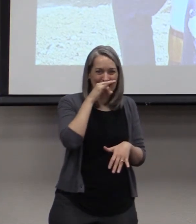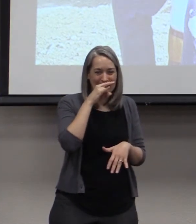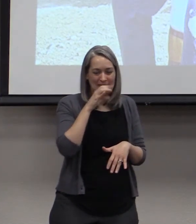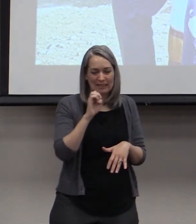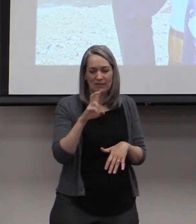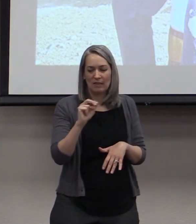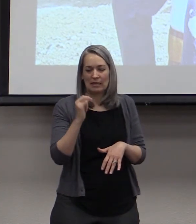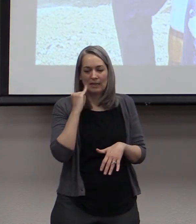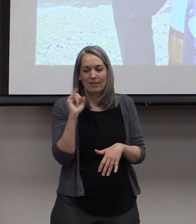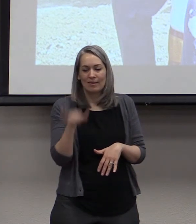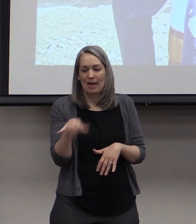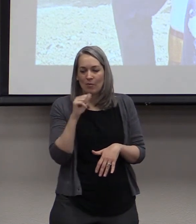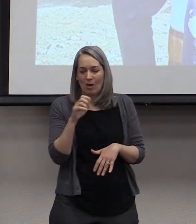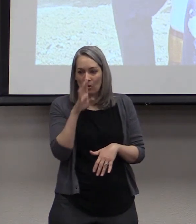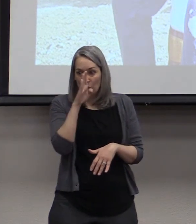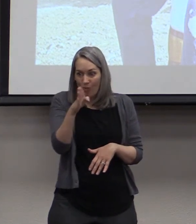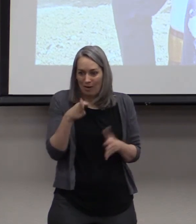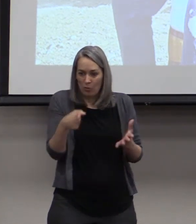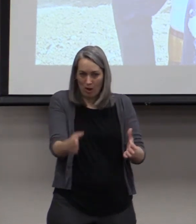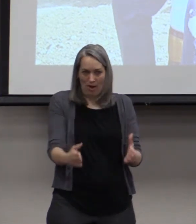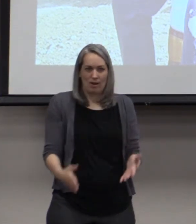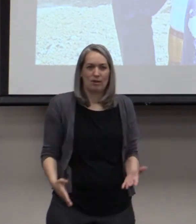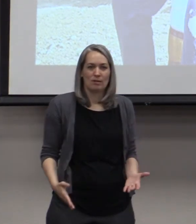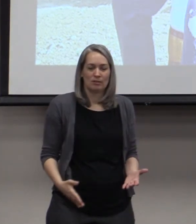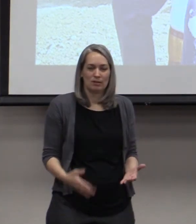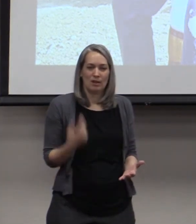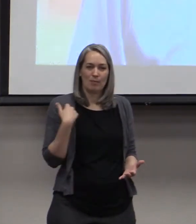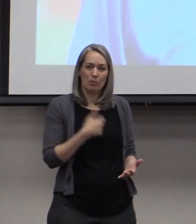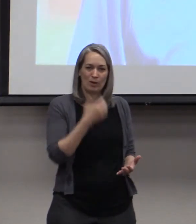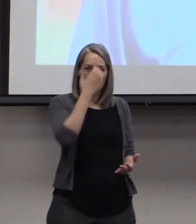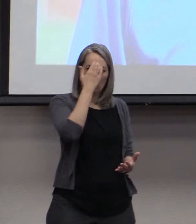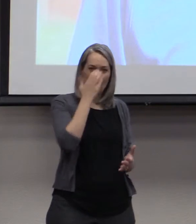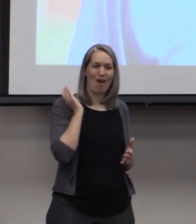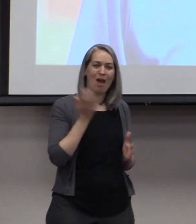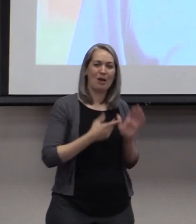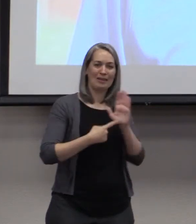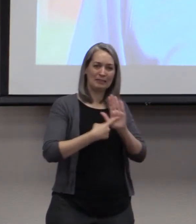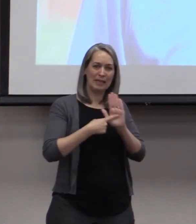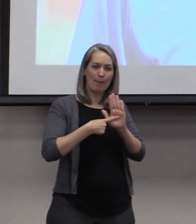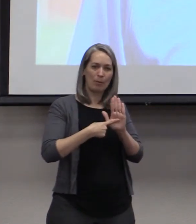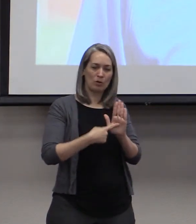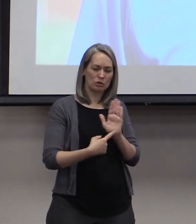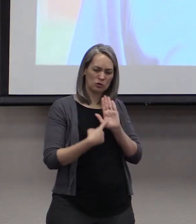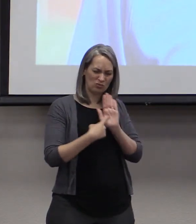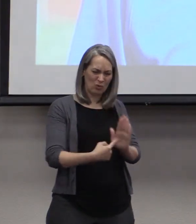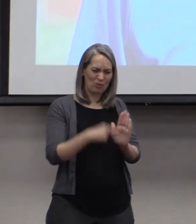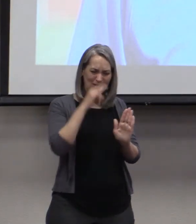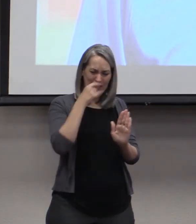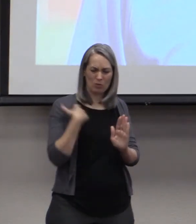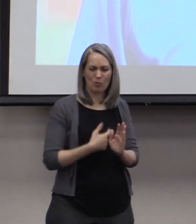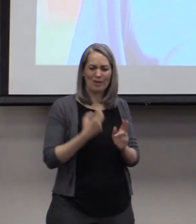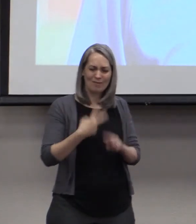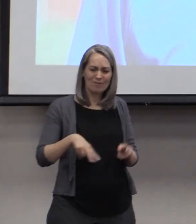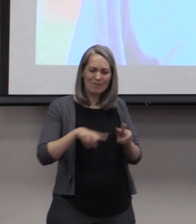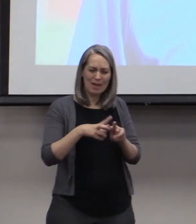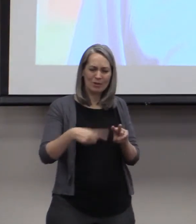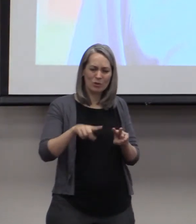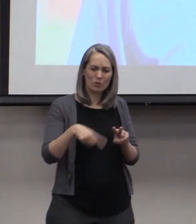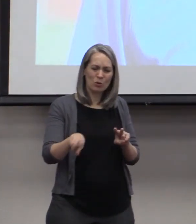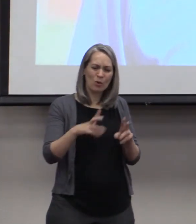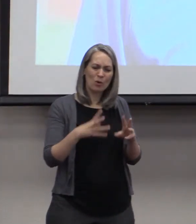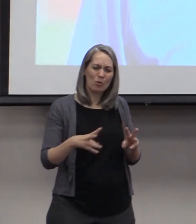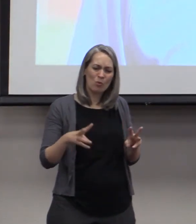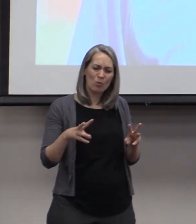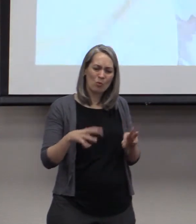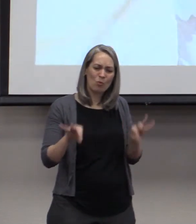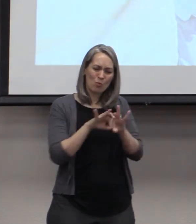But I'm certain that our being there showed the kids that they're valuable, that they're worth our time, that they're loved, that we would come down there and spend